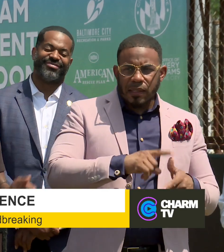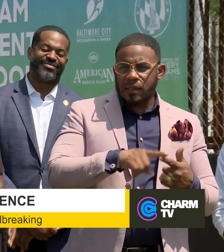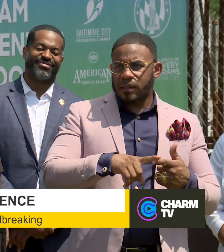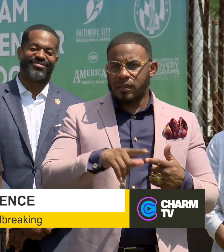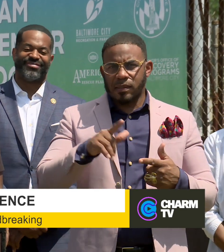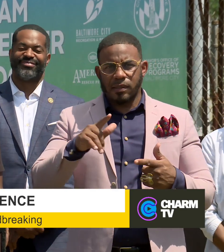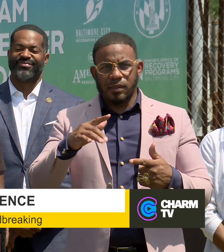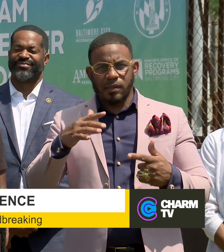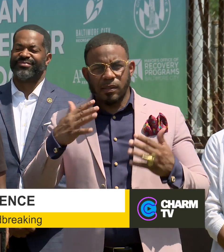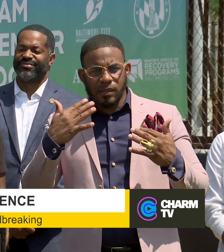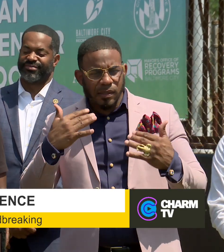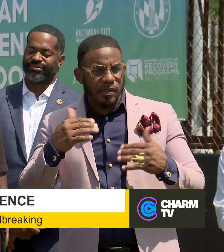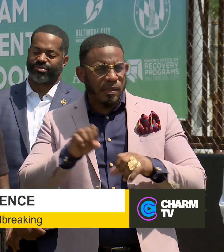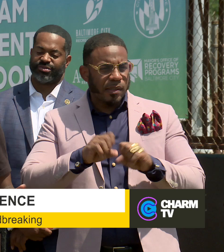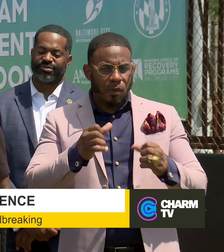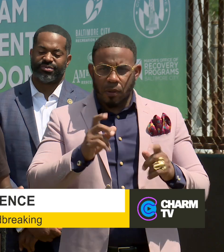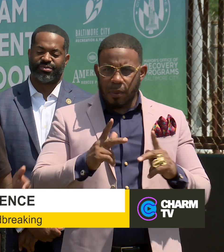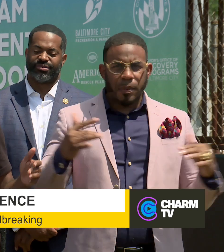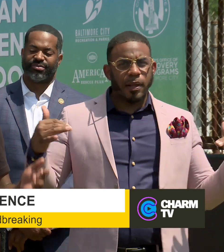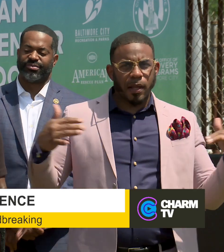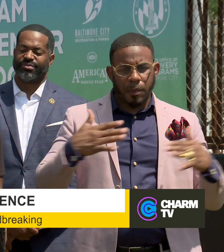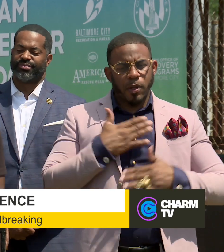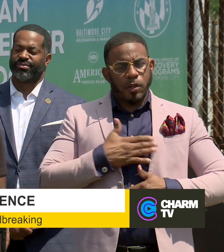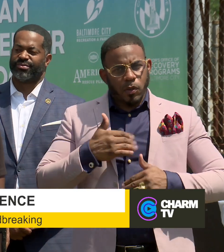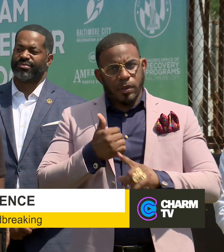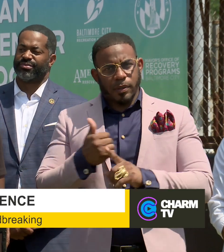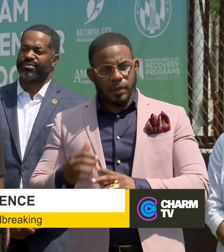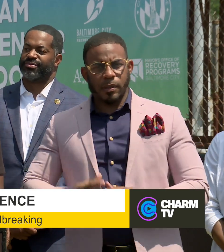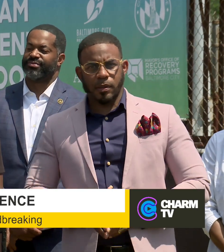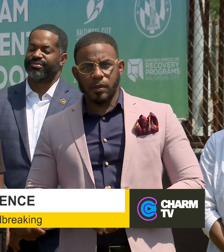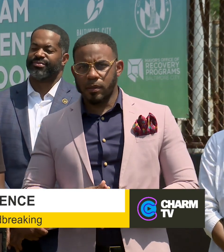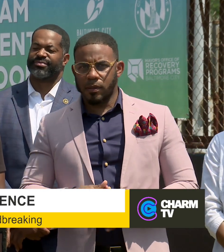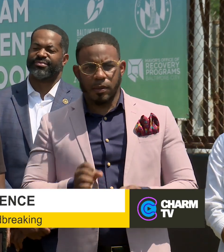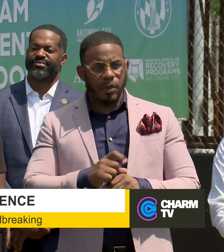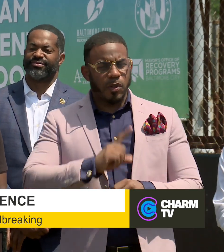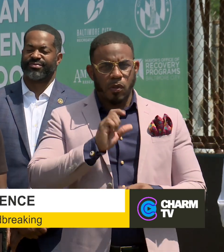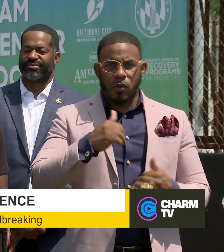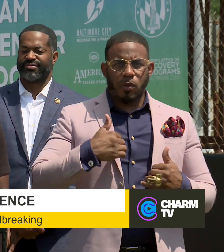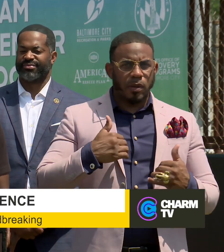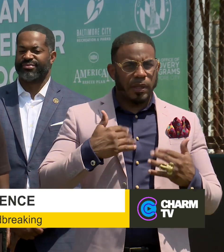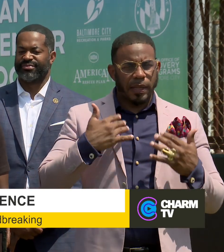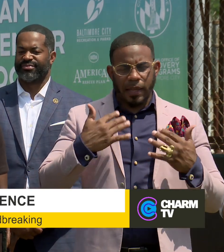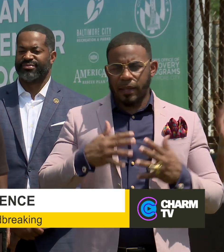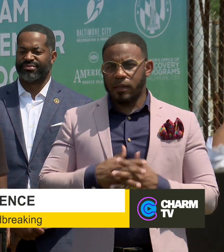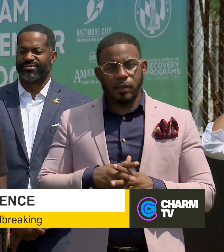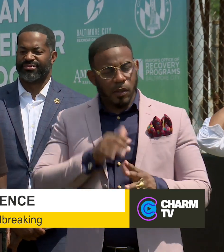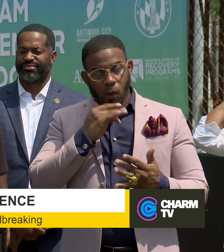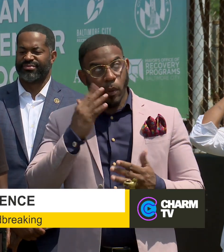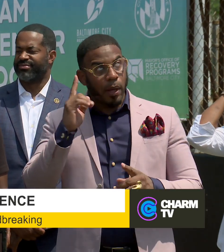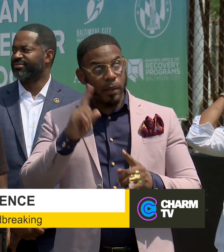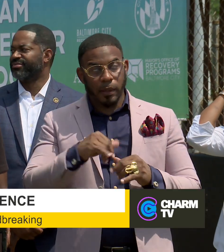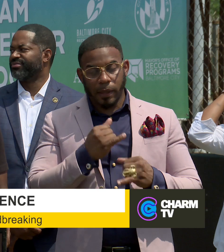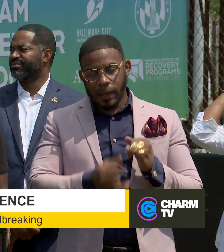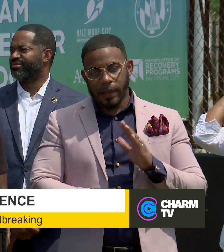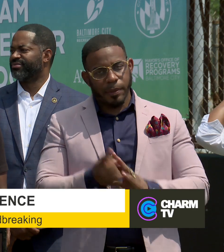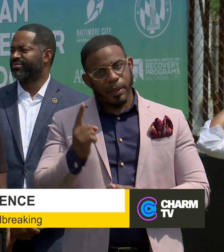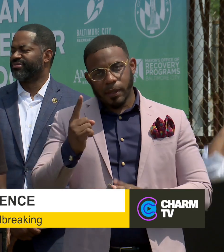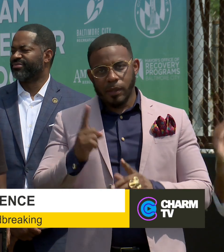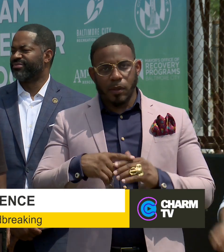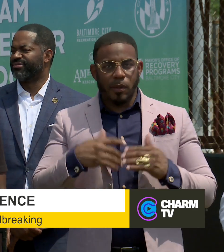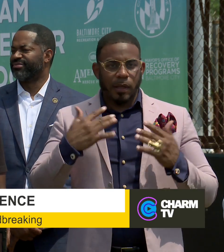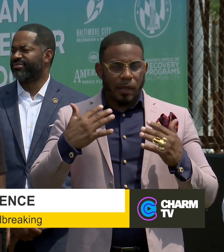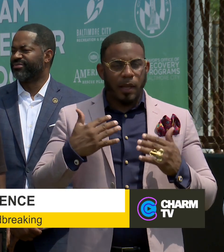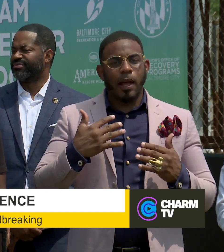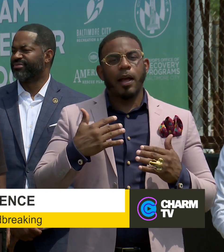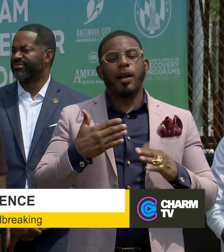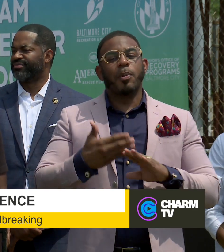misting stations. We want people to come out and enjoy themselves. Make sure that you hydrate. Don't wait until Saturday to